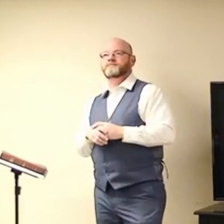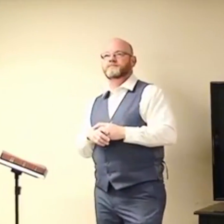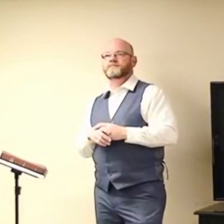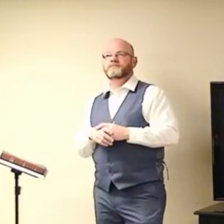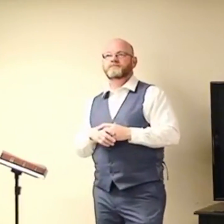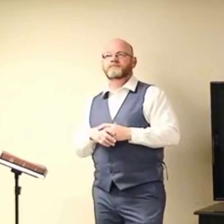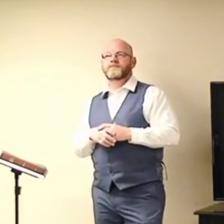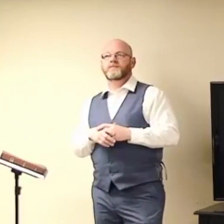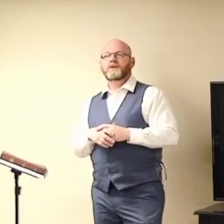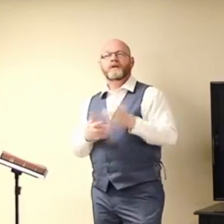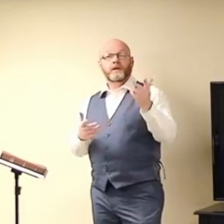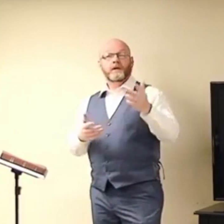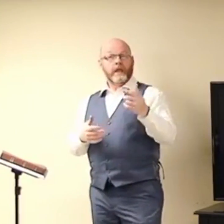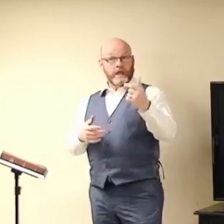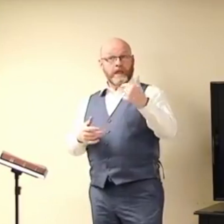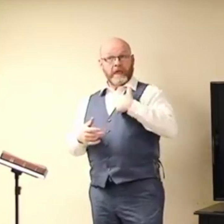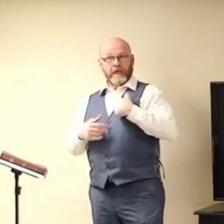Next slide.